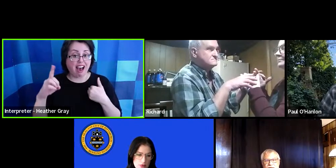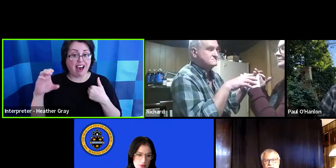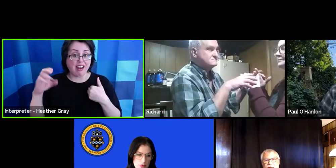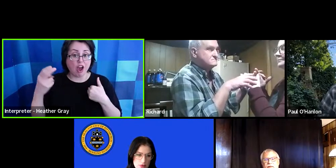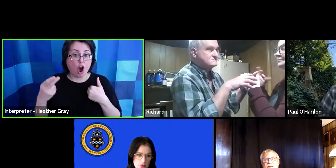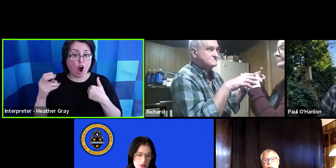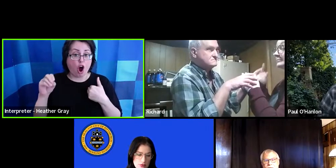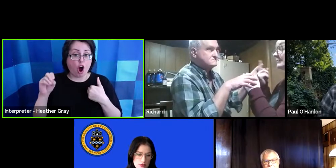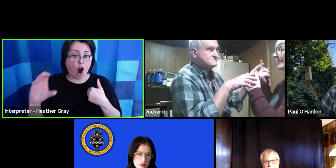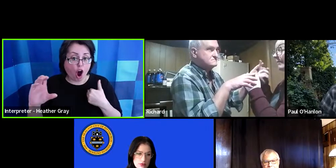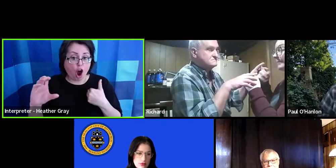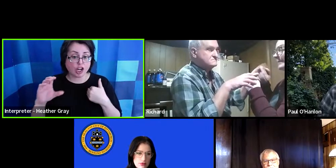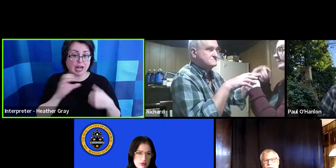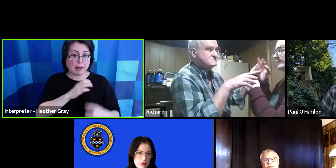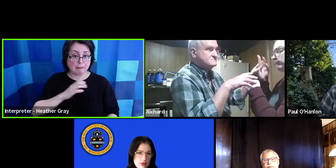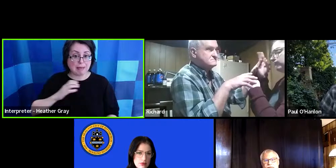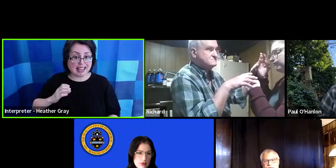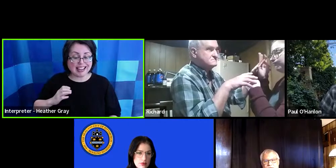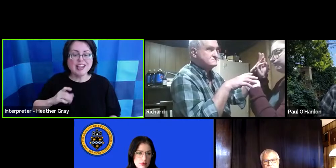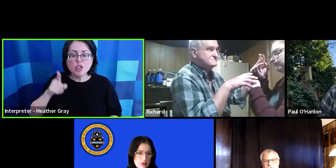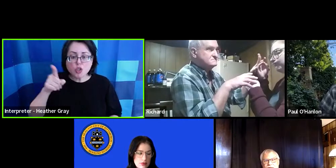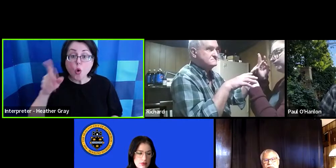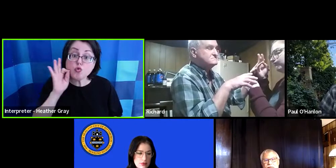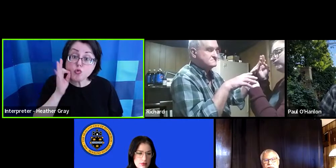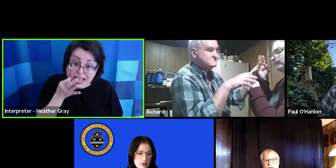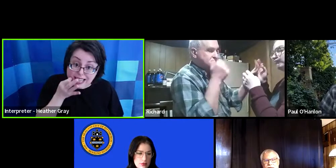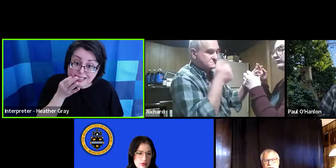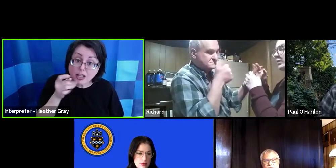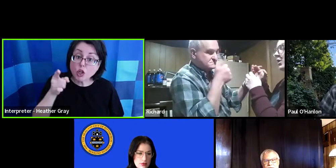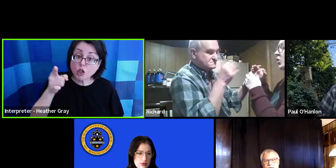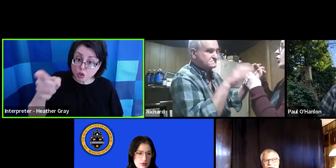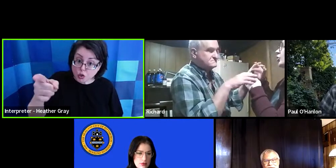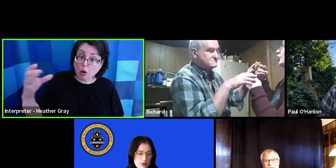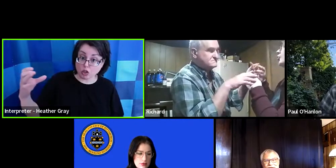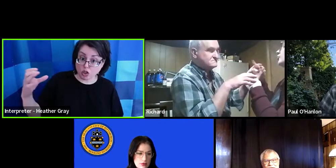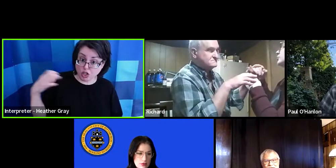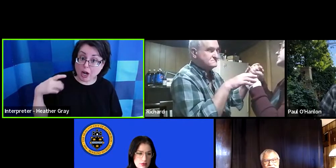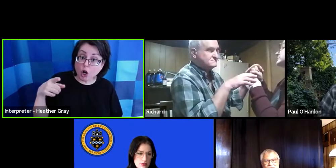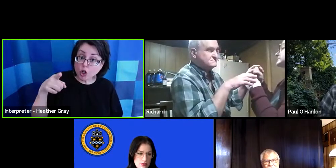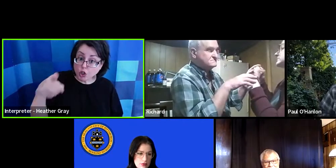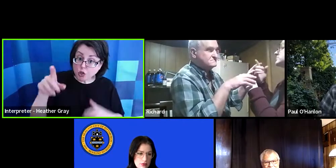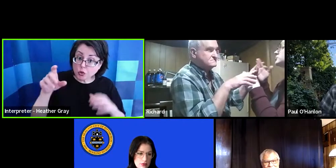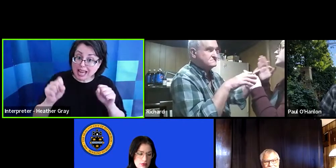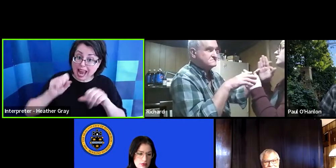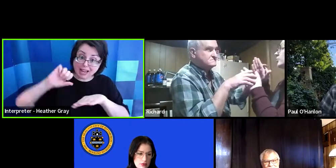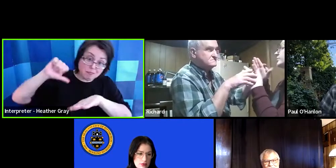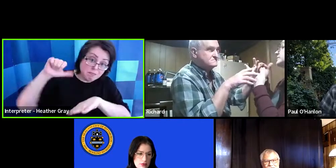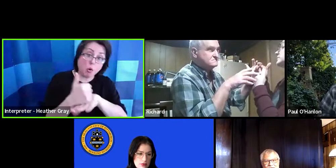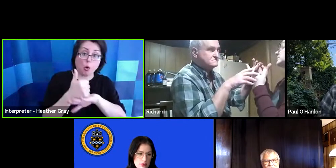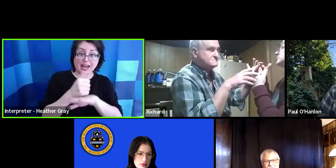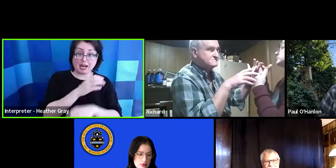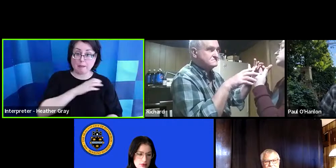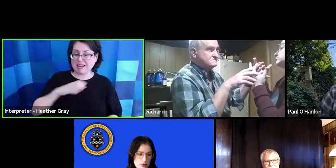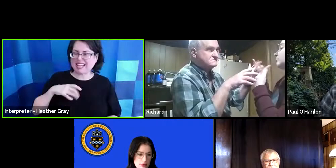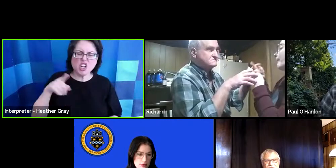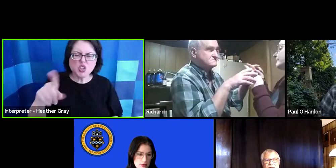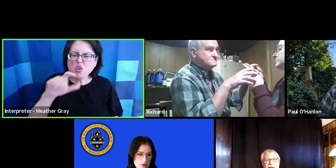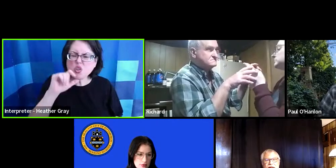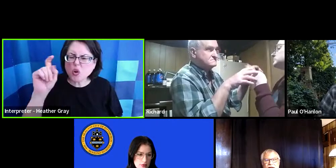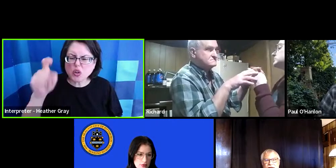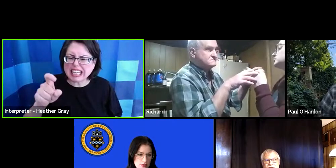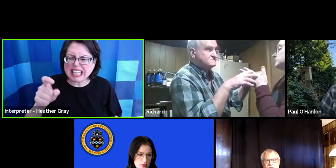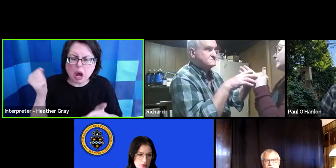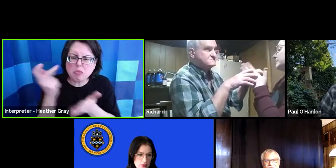to, Chris, as chair, you can appoint a committee, and you really don't need approval of the task force to do it.